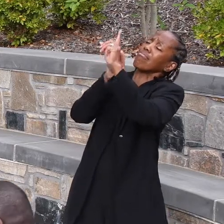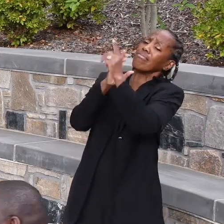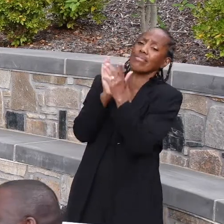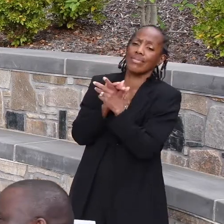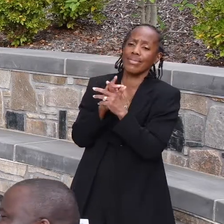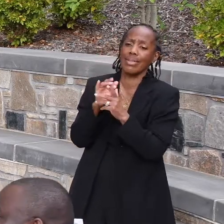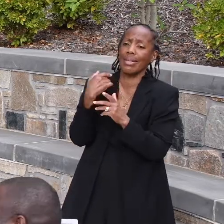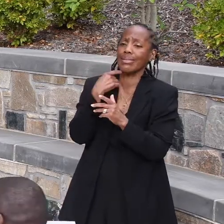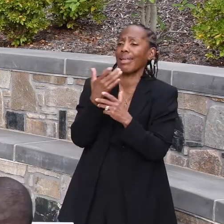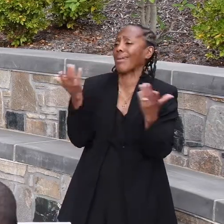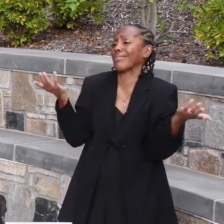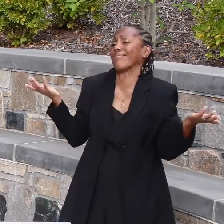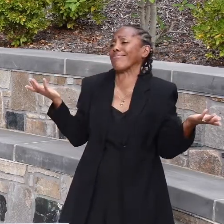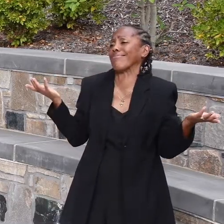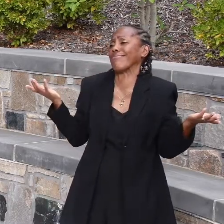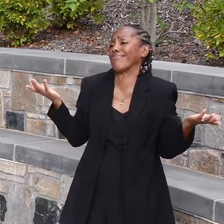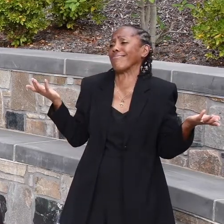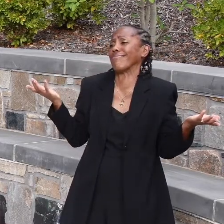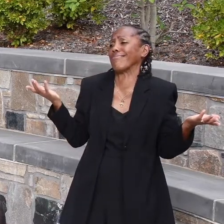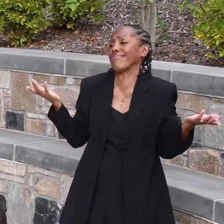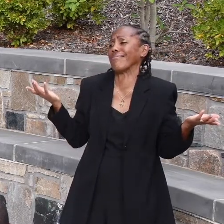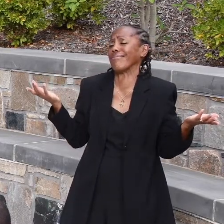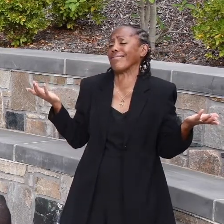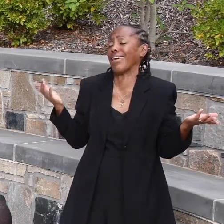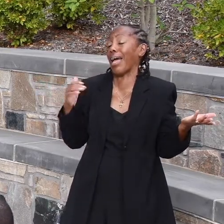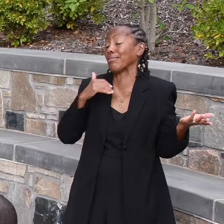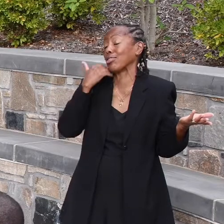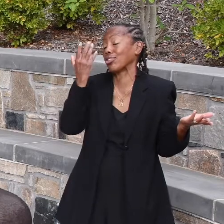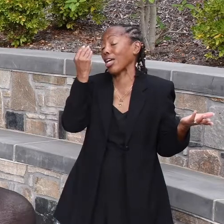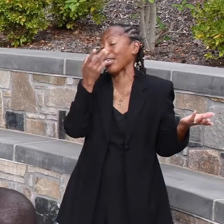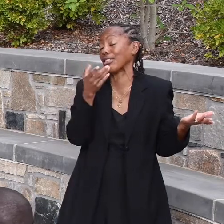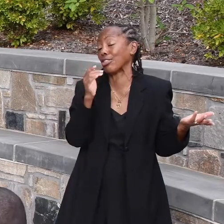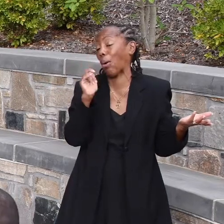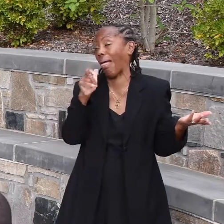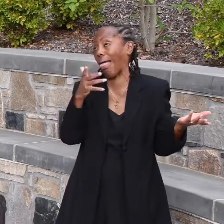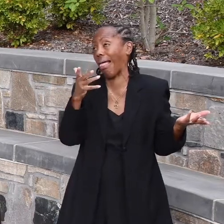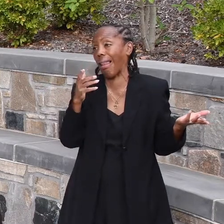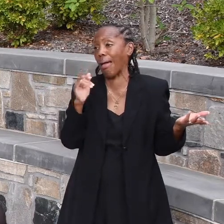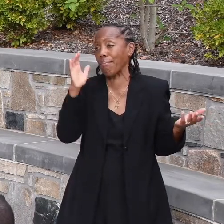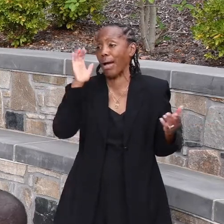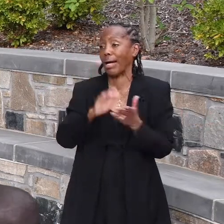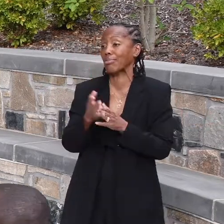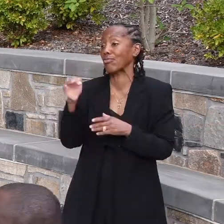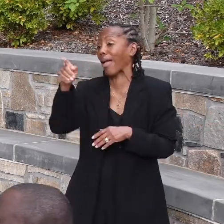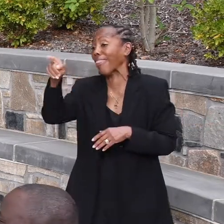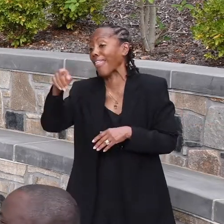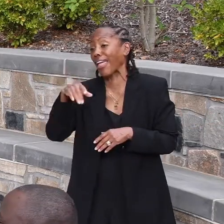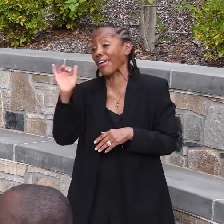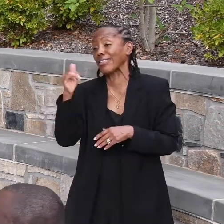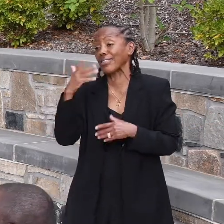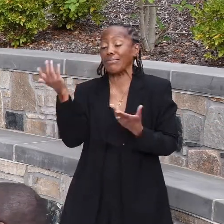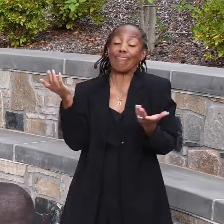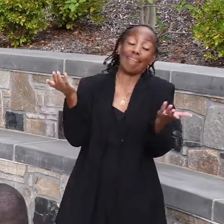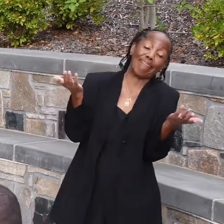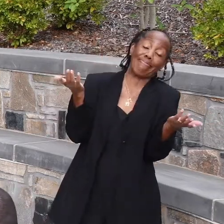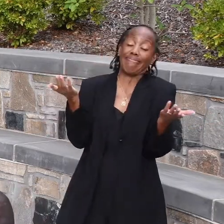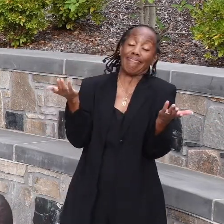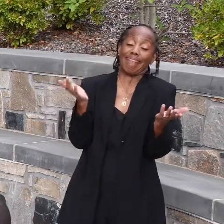What can I tell you? You know, I'm so shy about sharing that, Al. And my husband's right over here too.